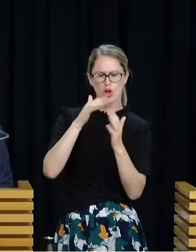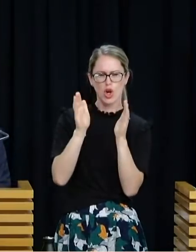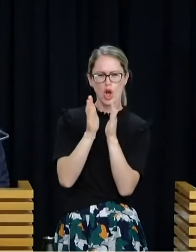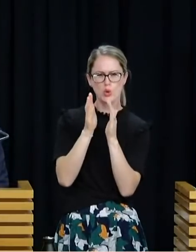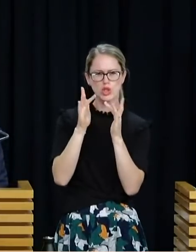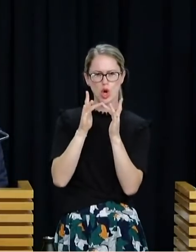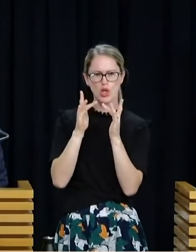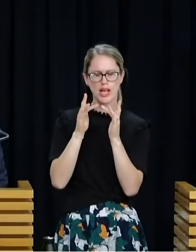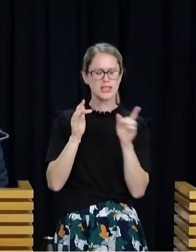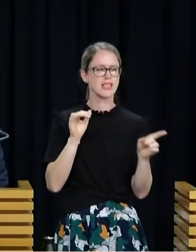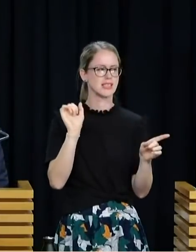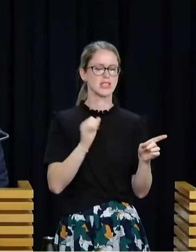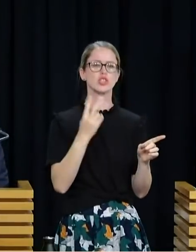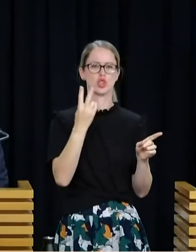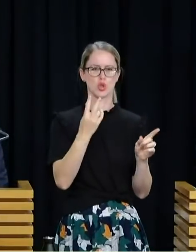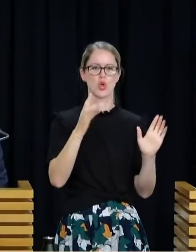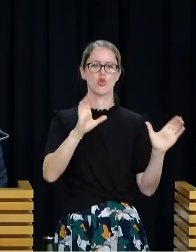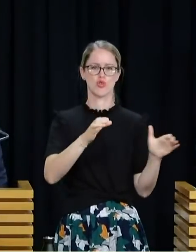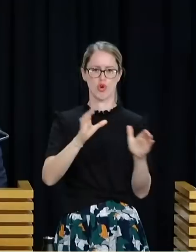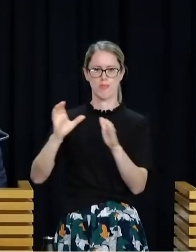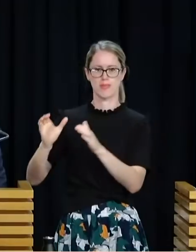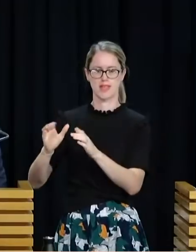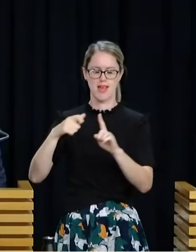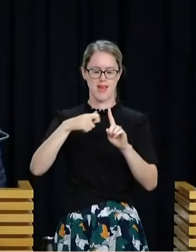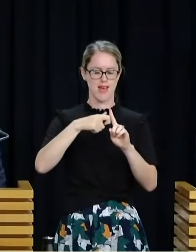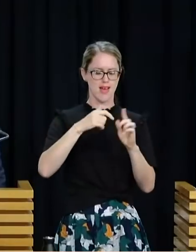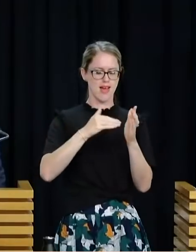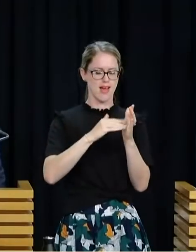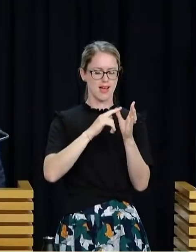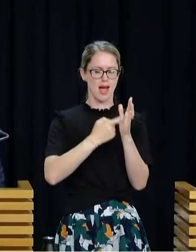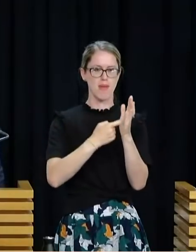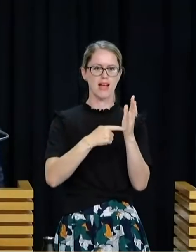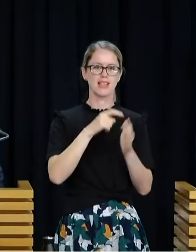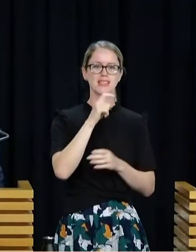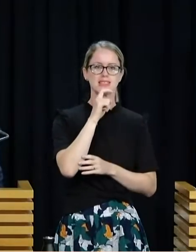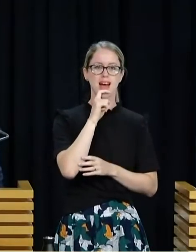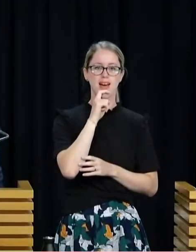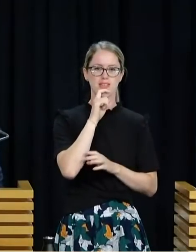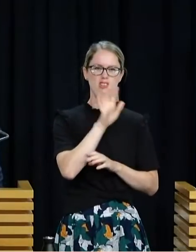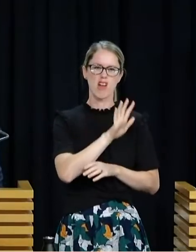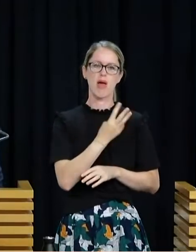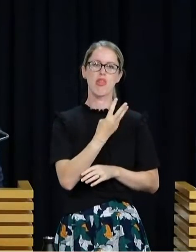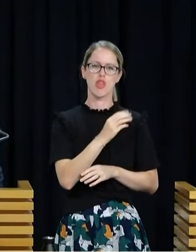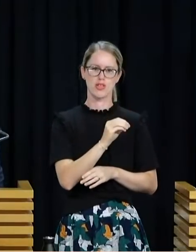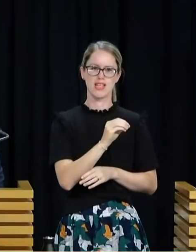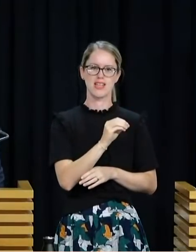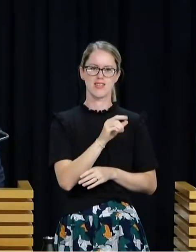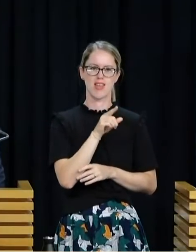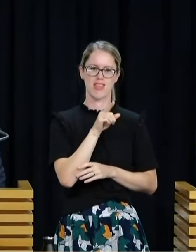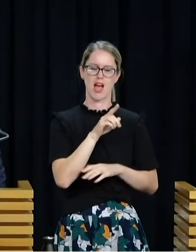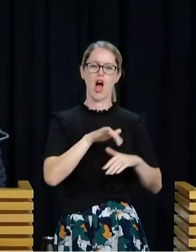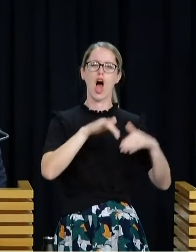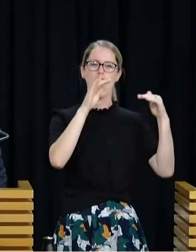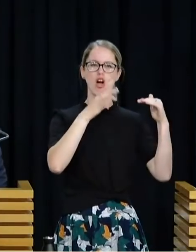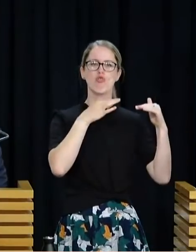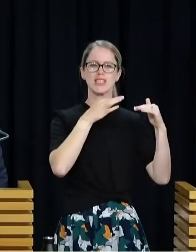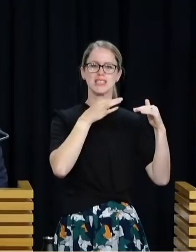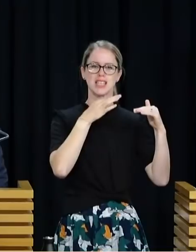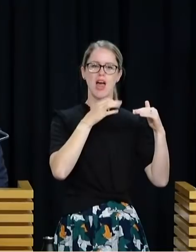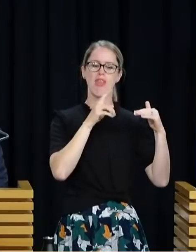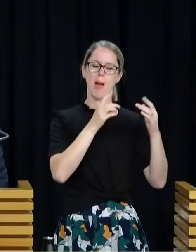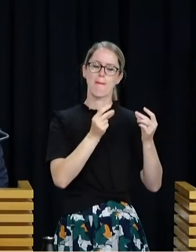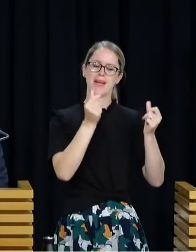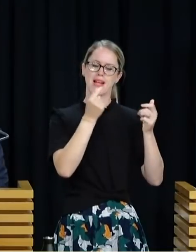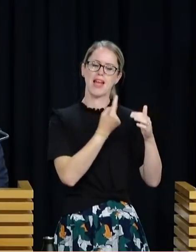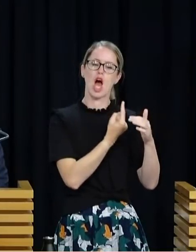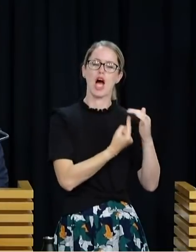Yes, so two groups. So the Kmart staff, is around 30, are being considered as close contacts. So they were immediately